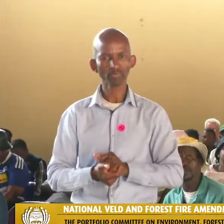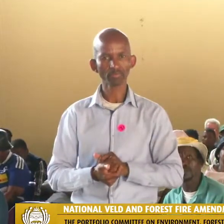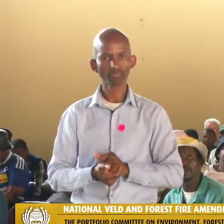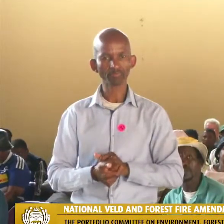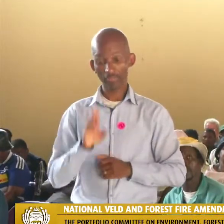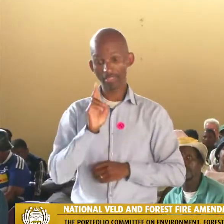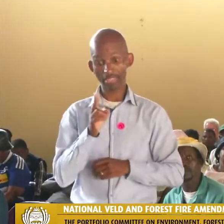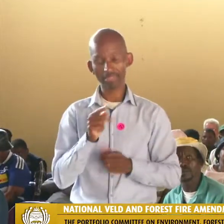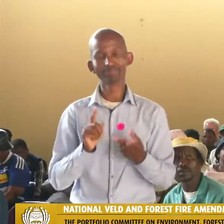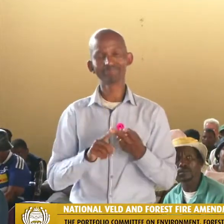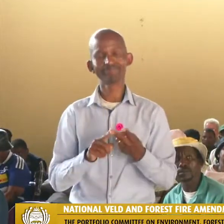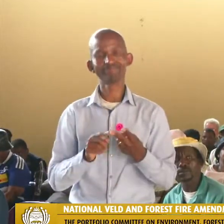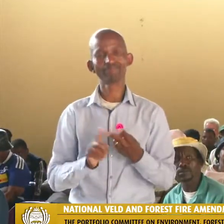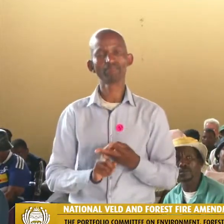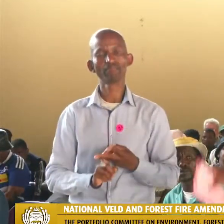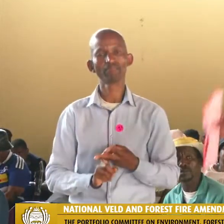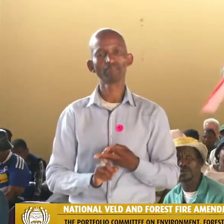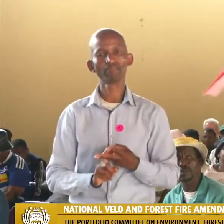Okwesibindi kuza kulonto.